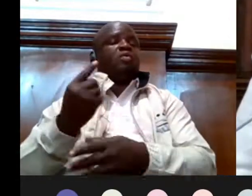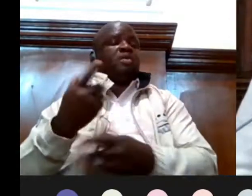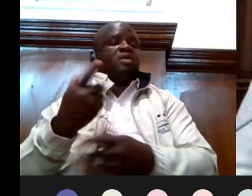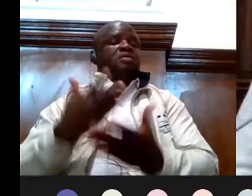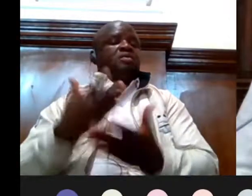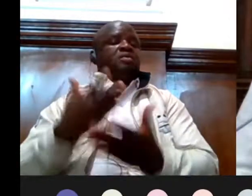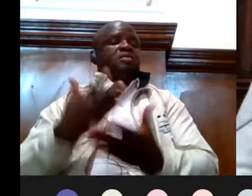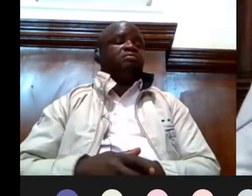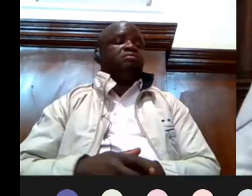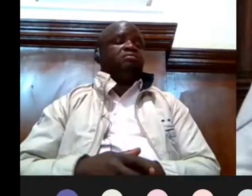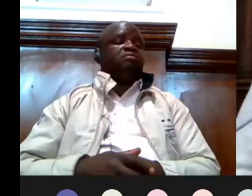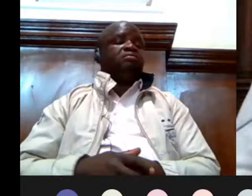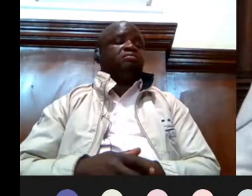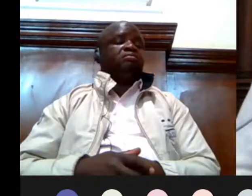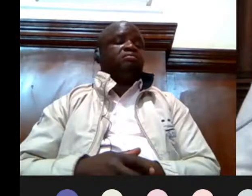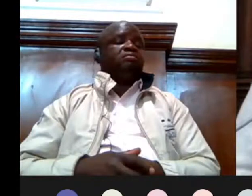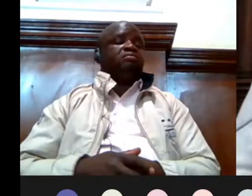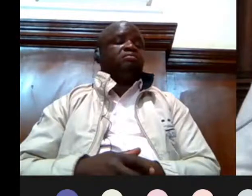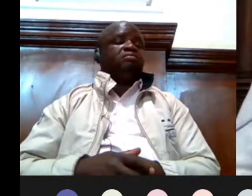have responded